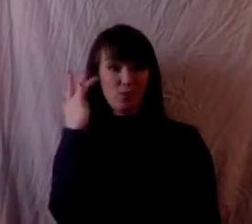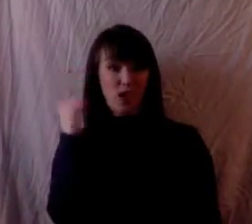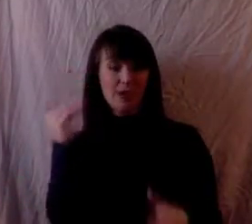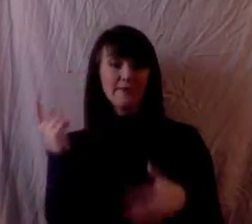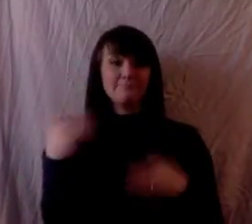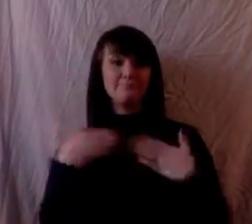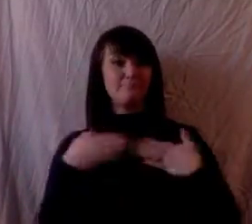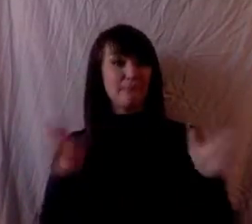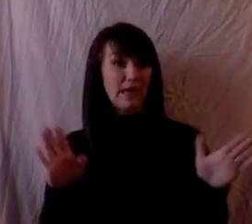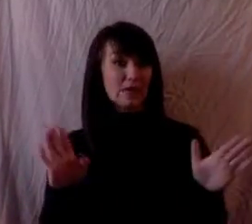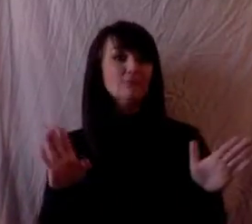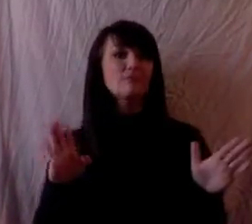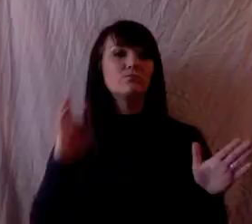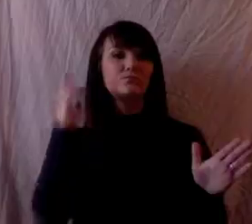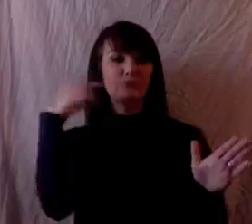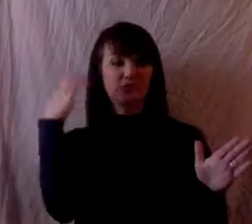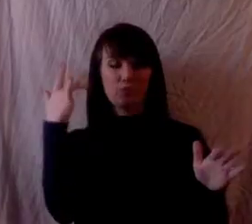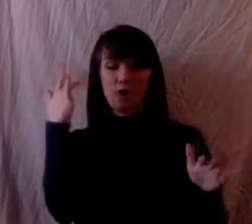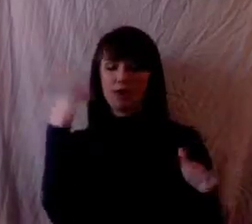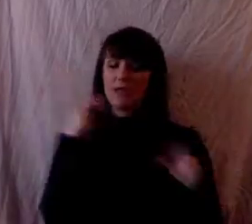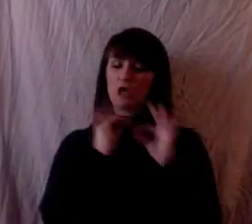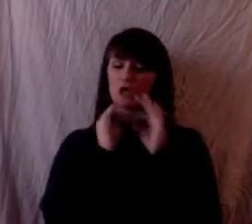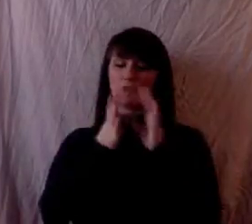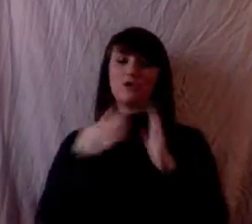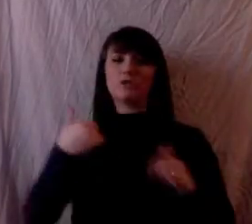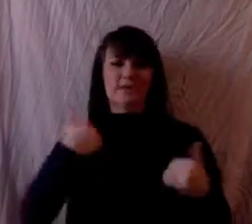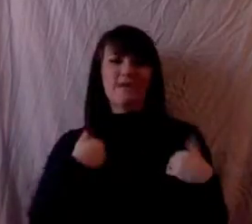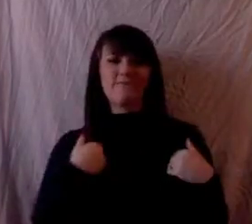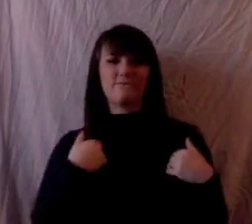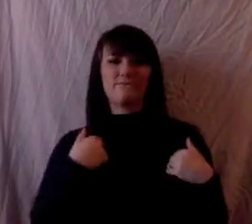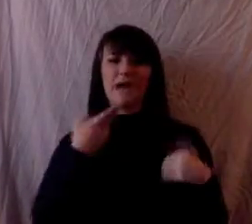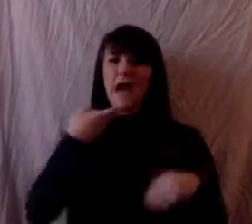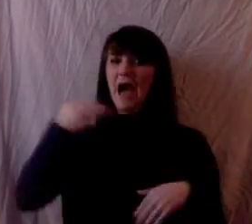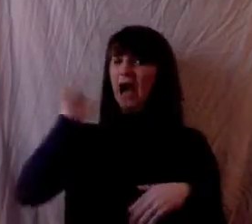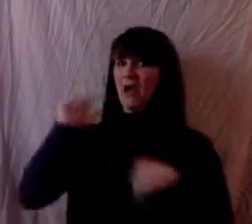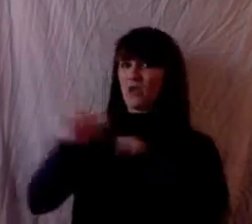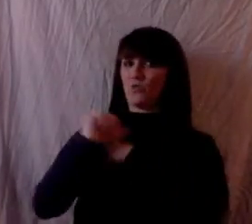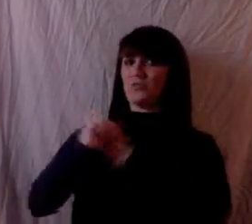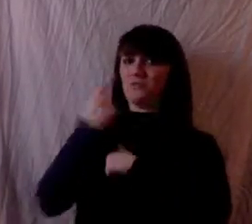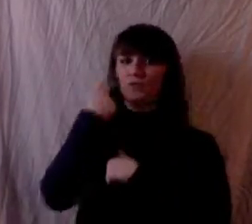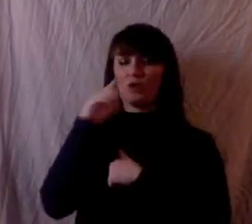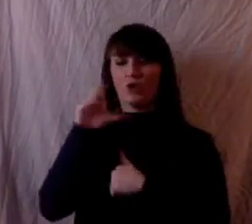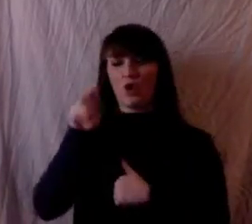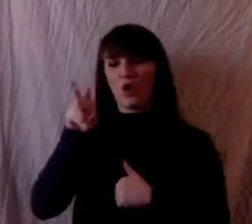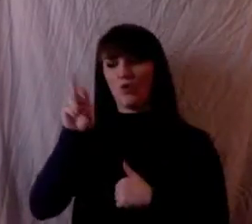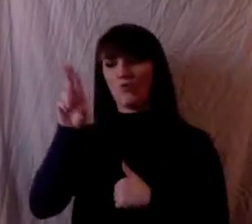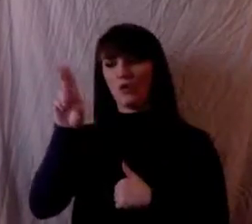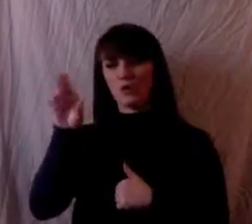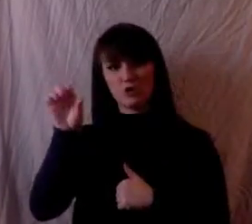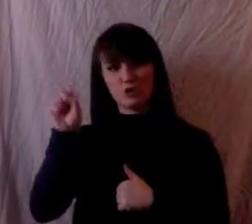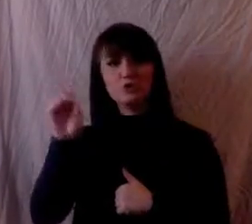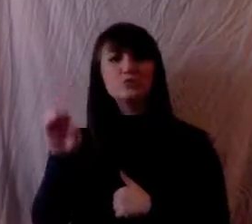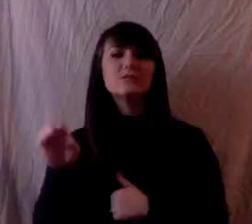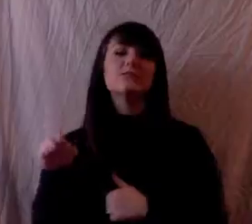may be familiar with, have a fairly sizable risk for overuse syndrome, repetitive motion kinds of things, carpal